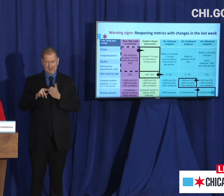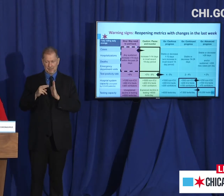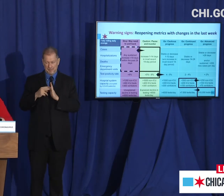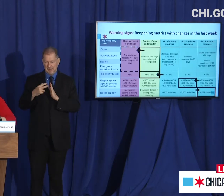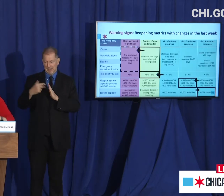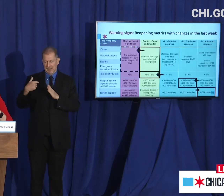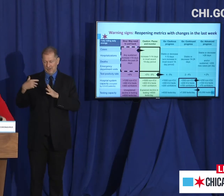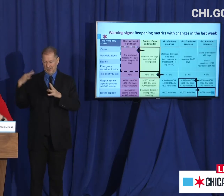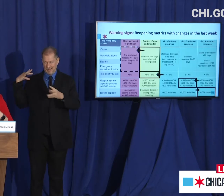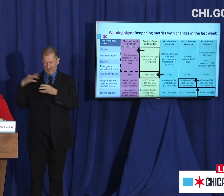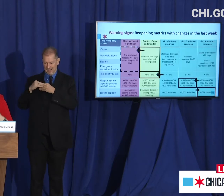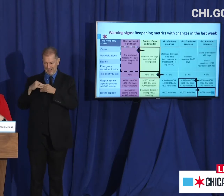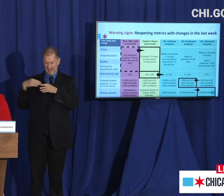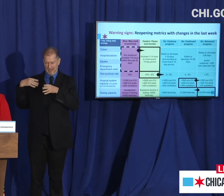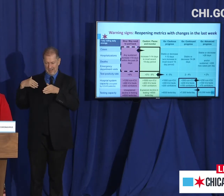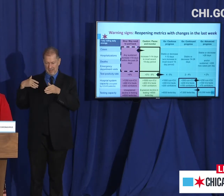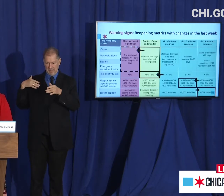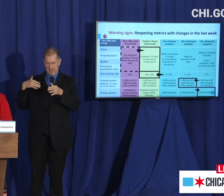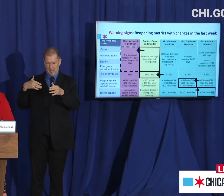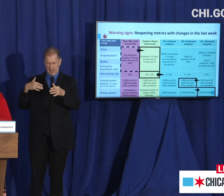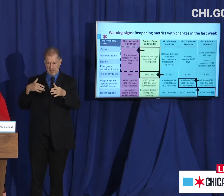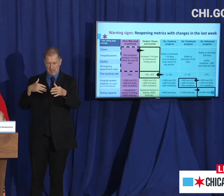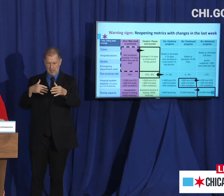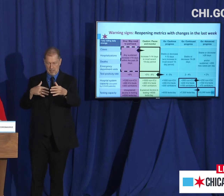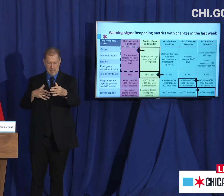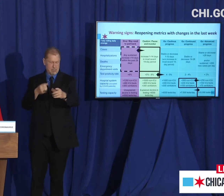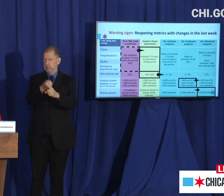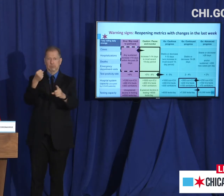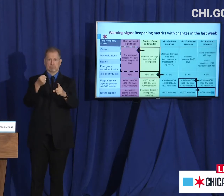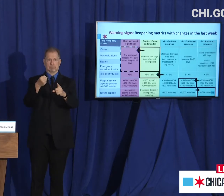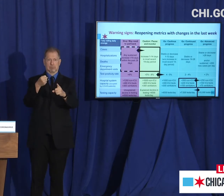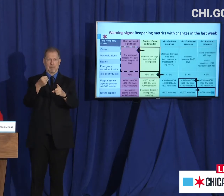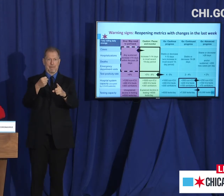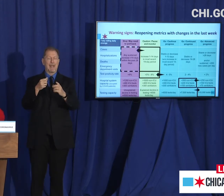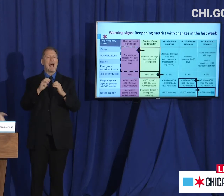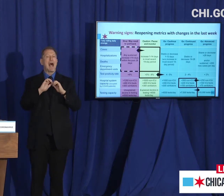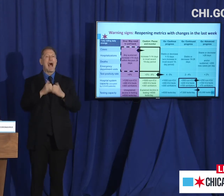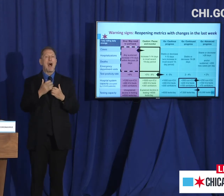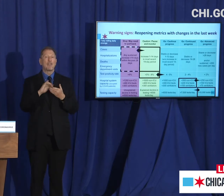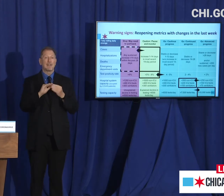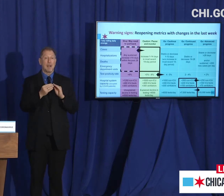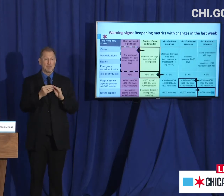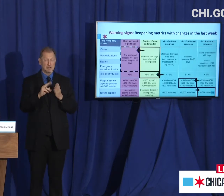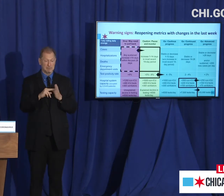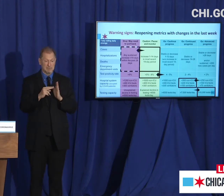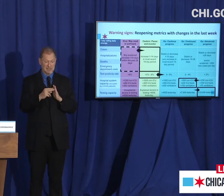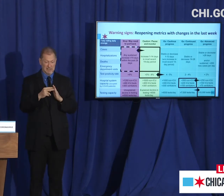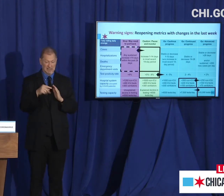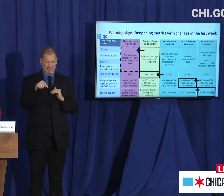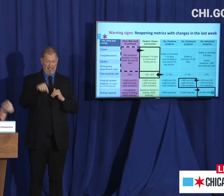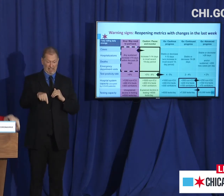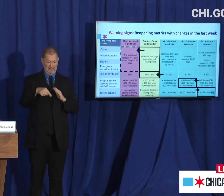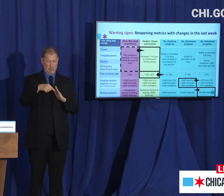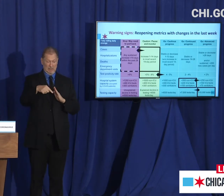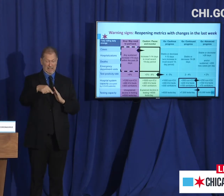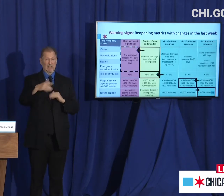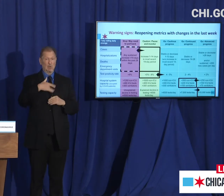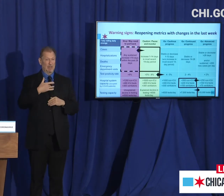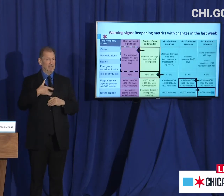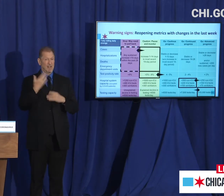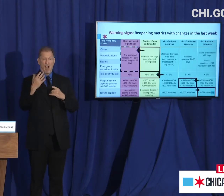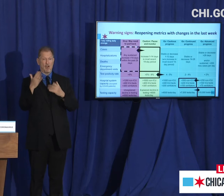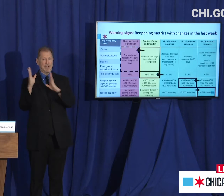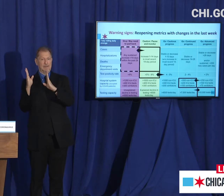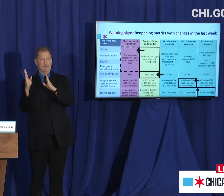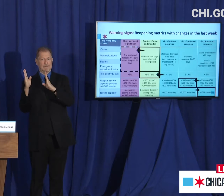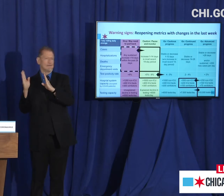slight delays in terms of when numbers come in. But with the way the numbers are looking, later this week, we are absolutely going to be in